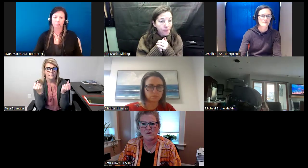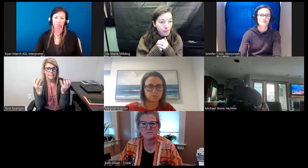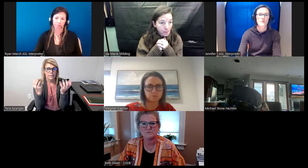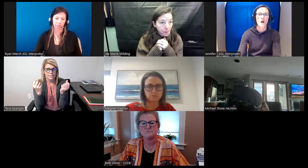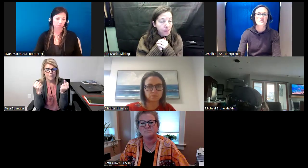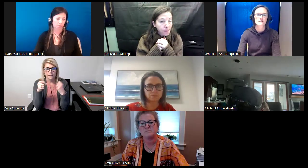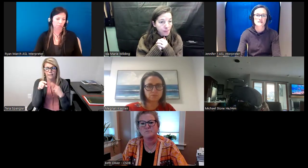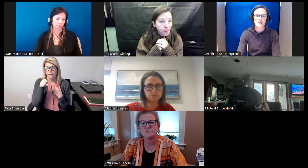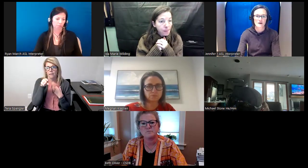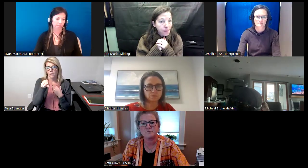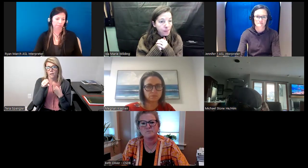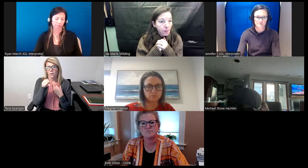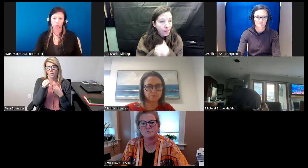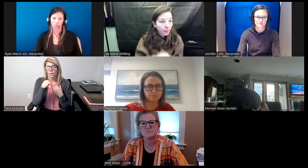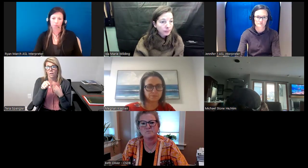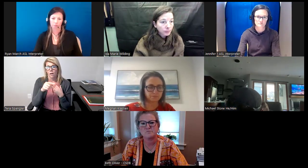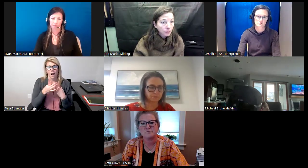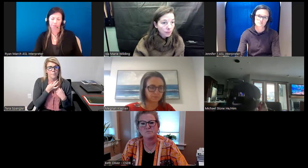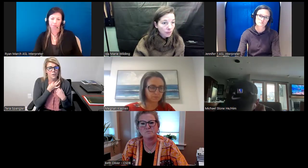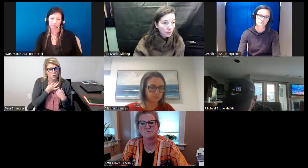Tara? This is Tara.